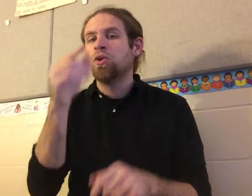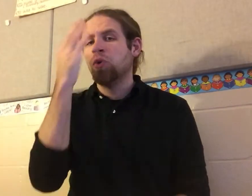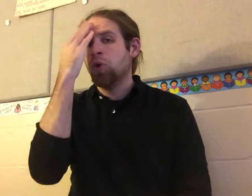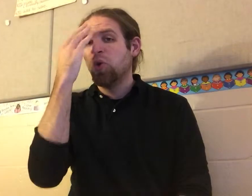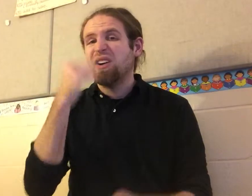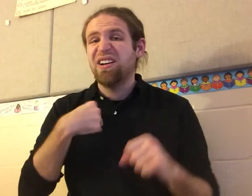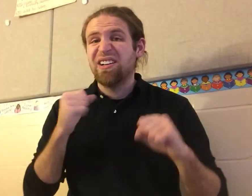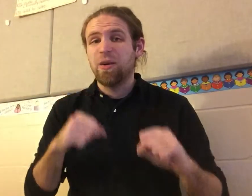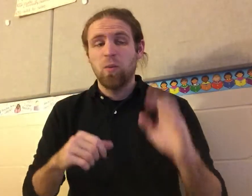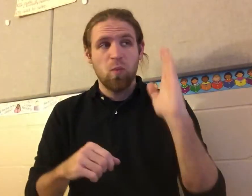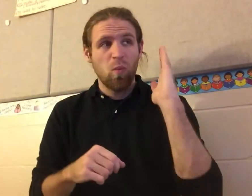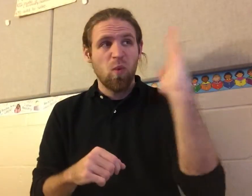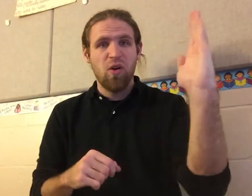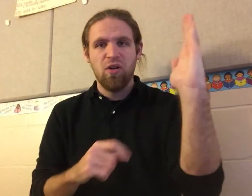wall?